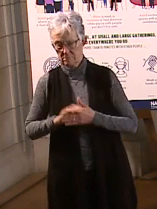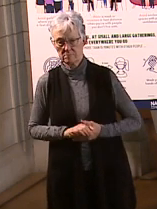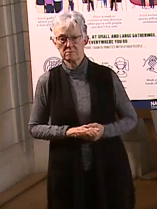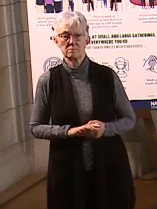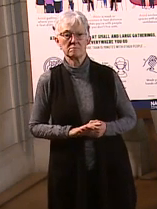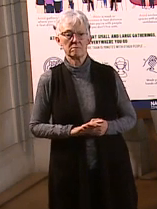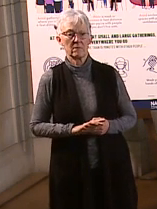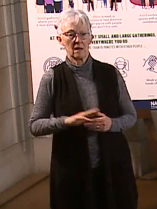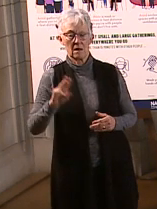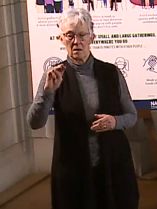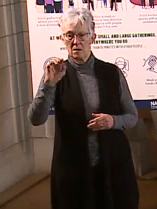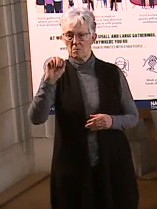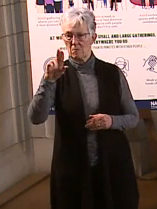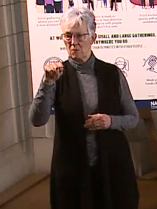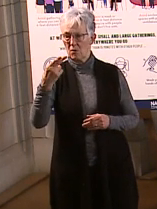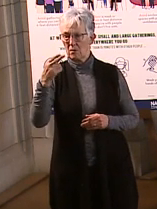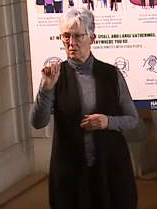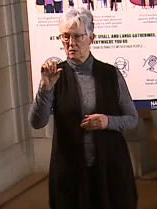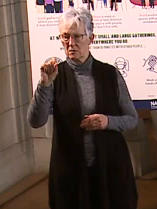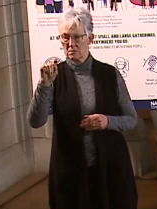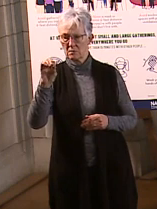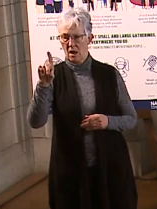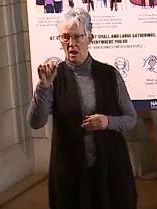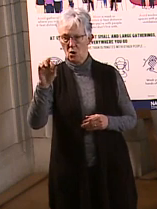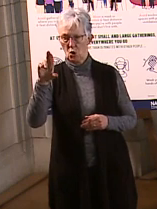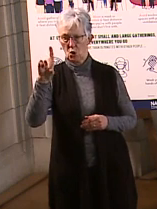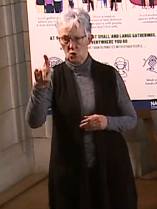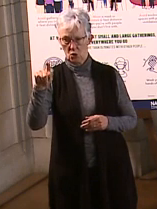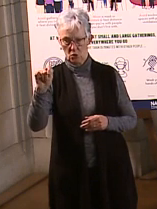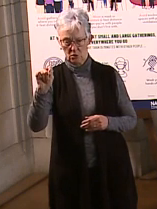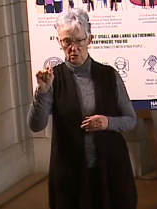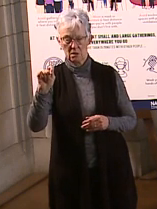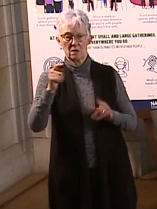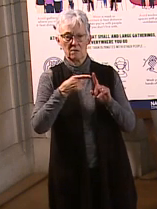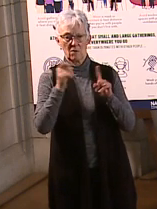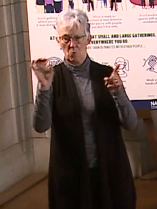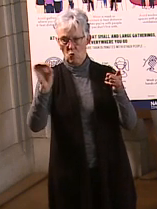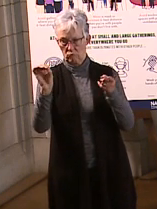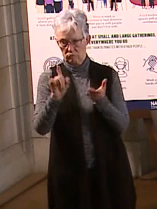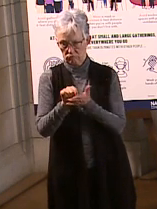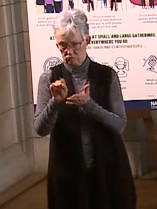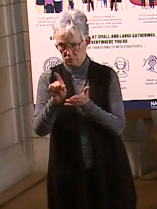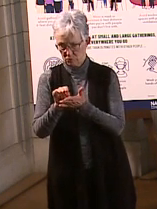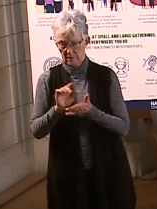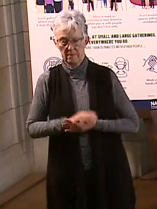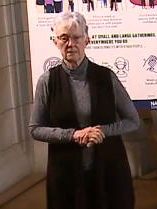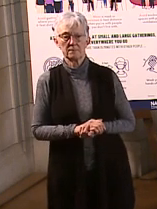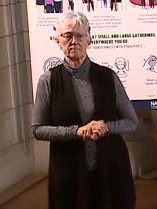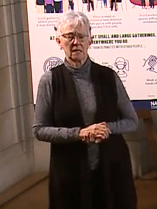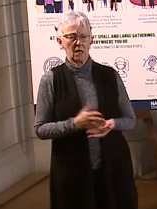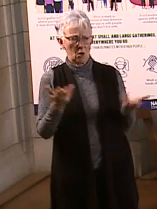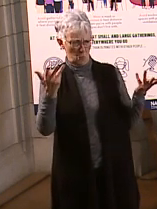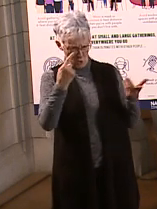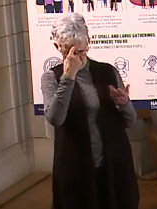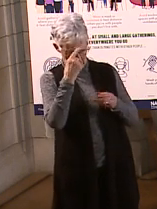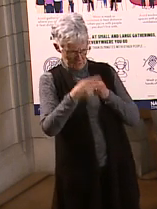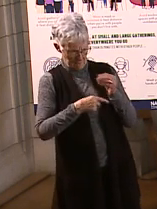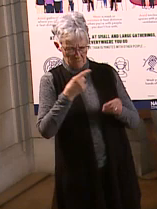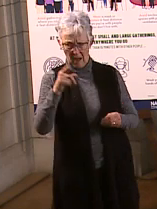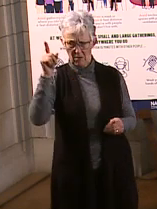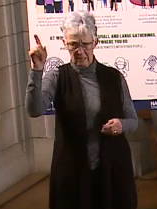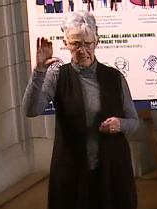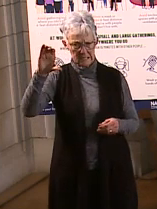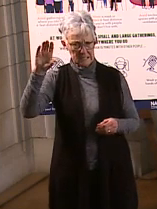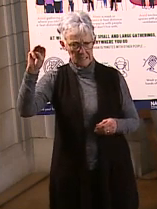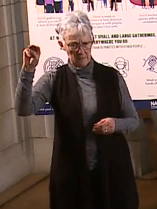What are your thoughts about federal officials looking to withdraw approval of Nebraska's requirements, on